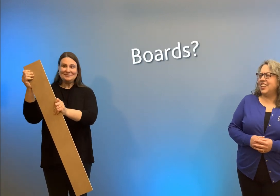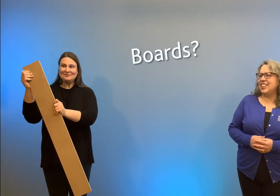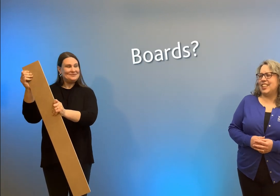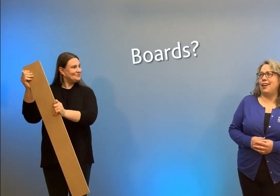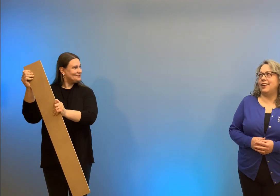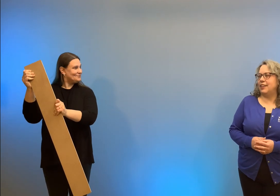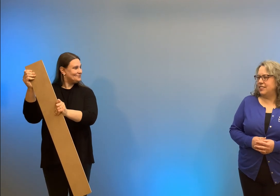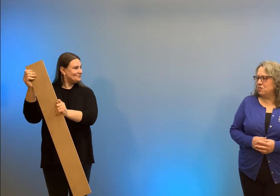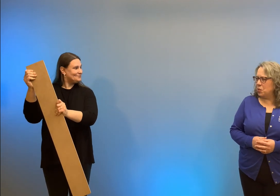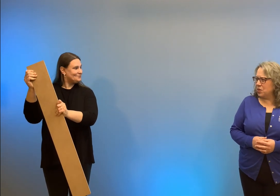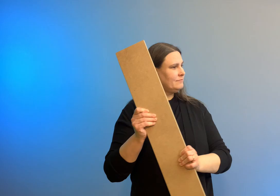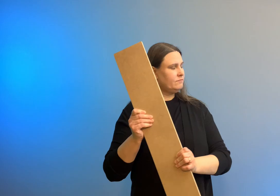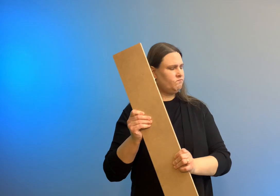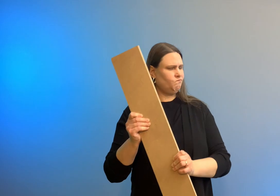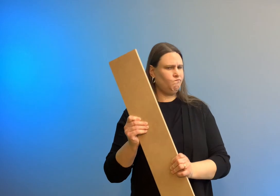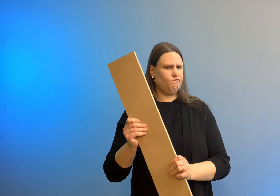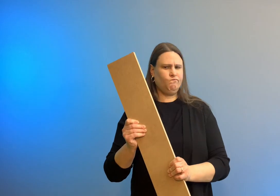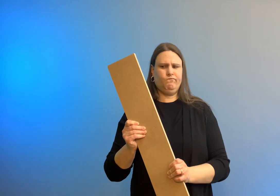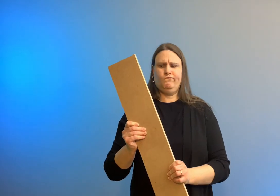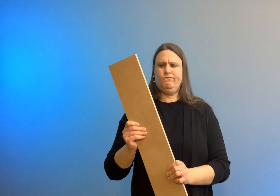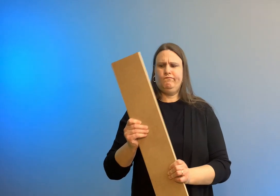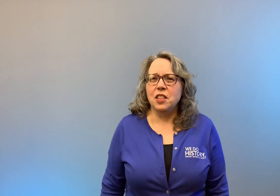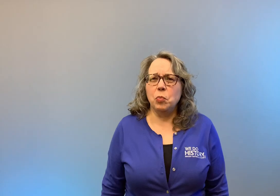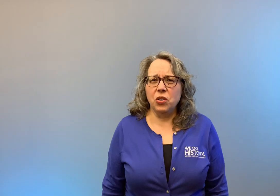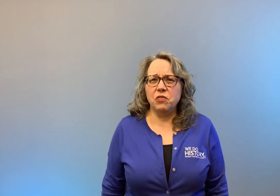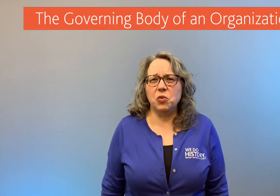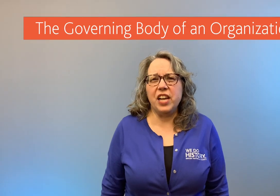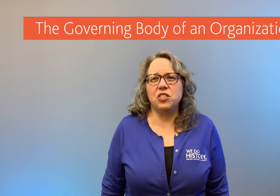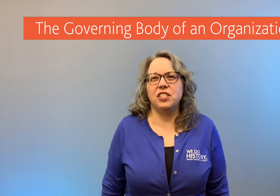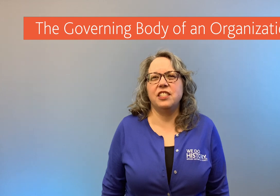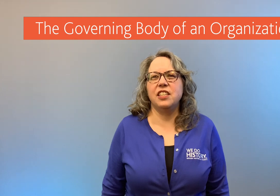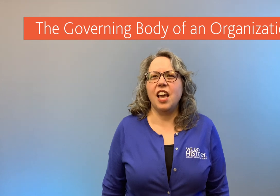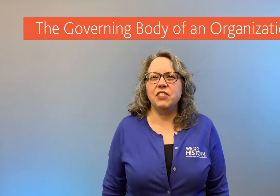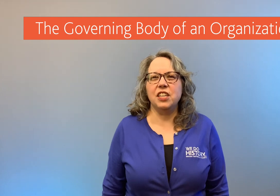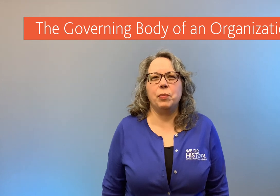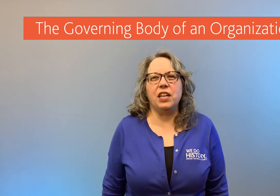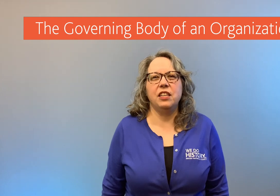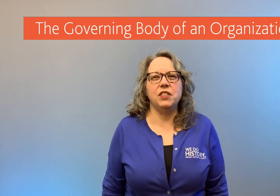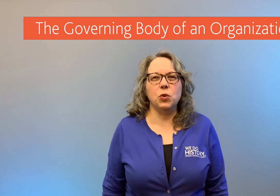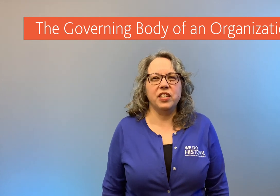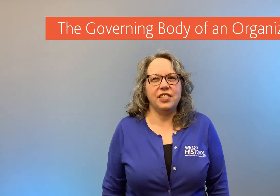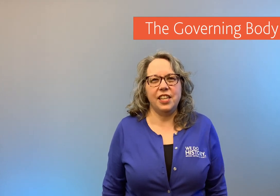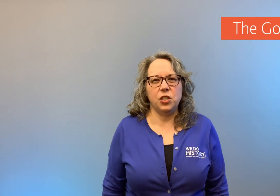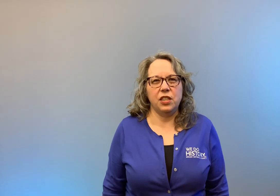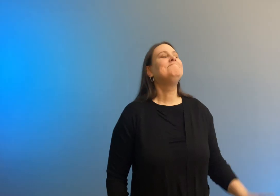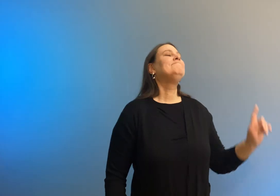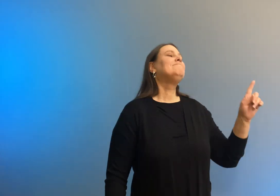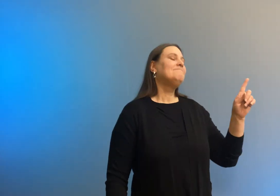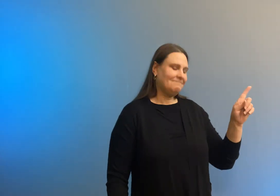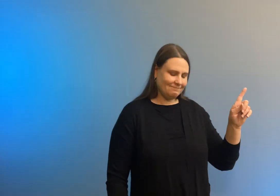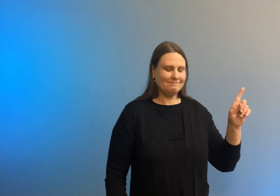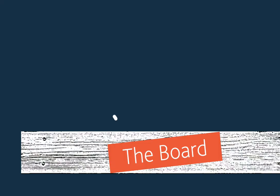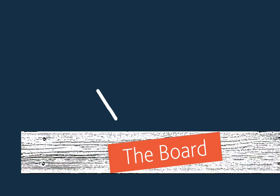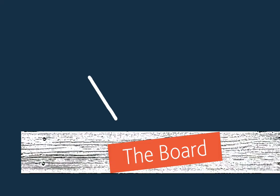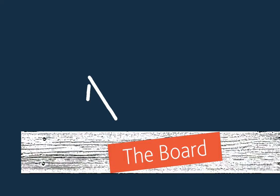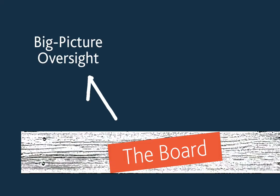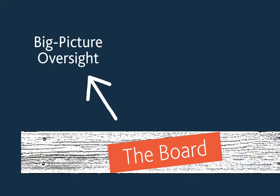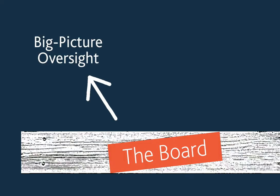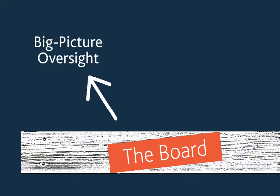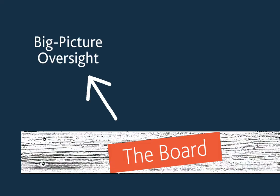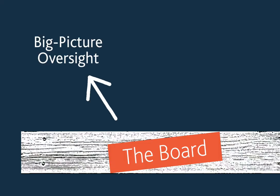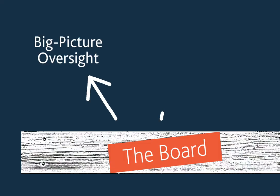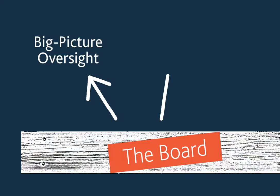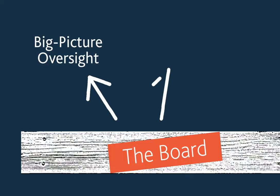Not that kind of board Jeanette! The Board of Directors is the governing body of an organization. It provides big-picture